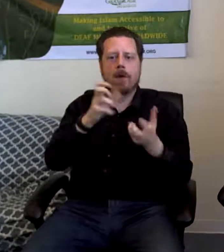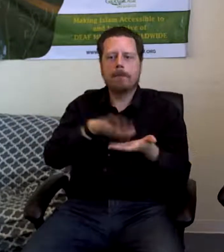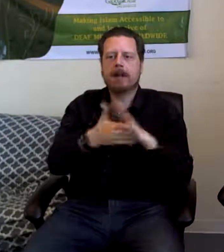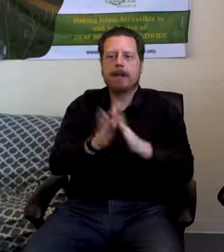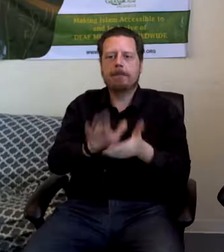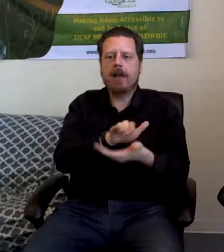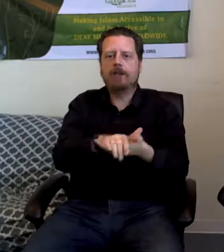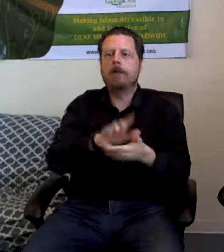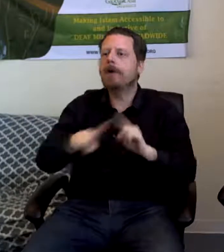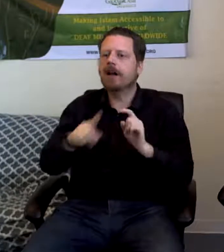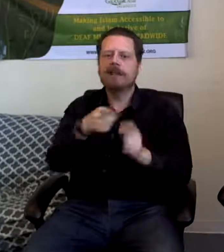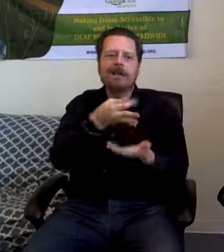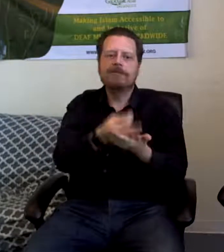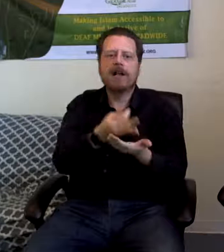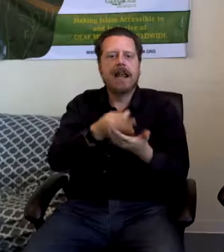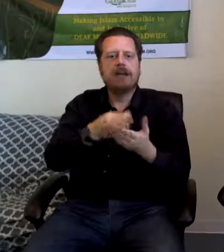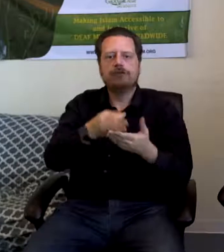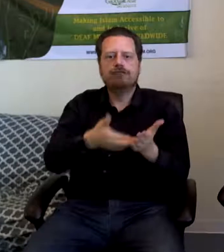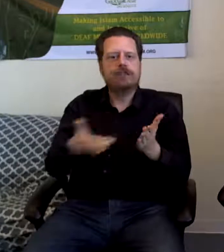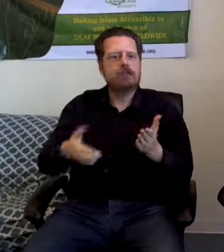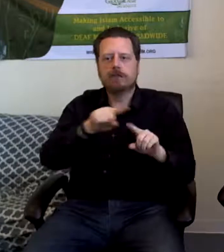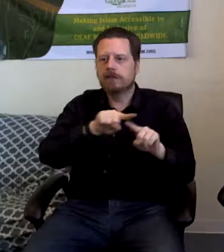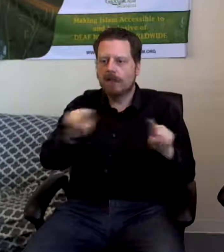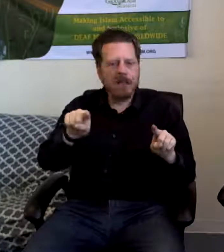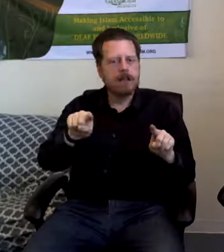resources until everybody is married.